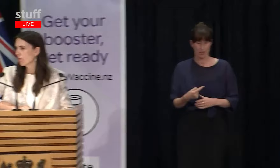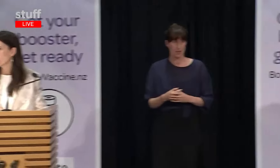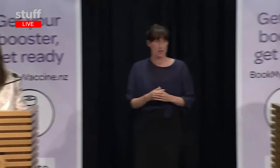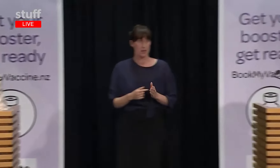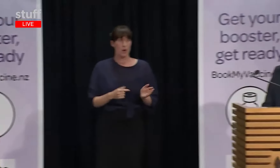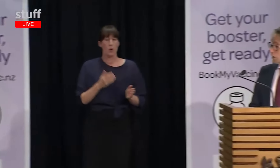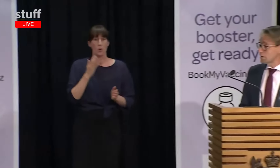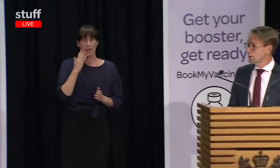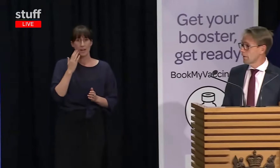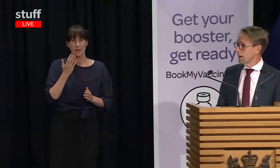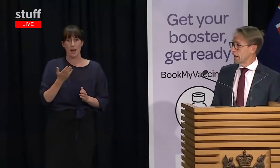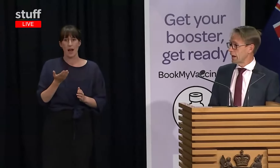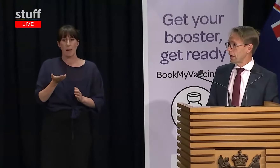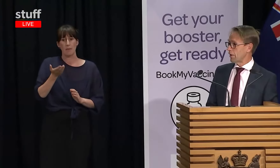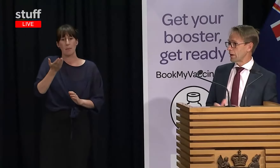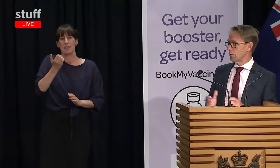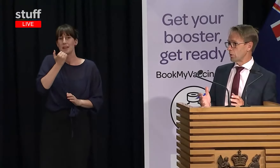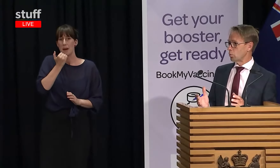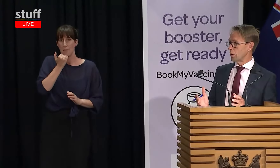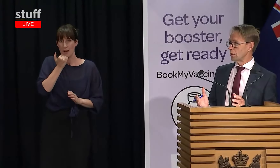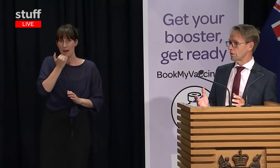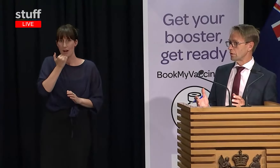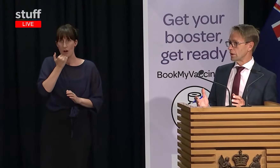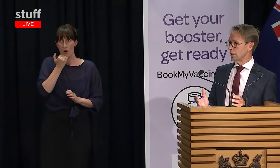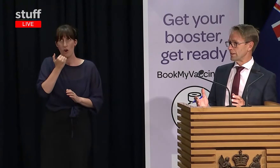to higher positivity rate, that